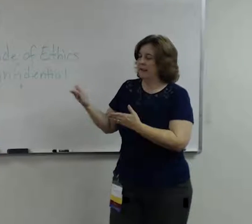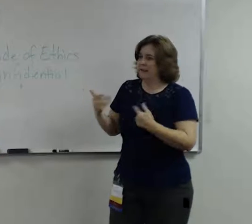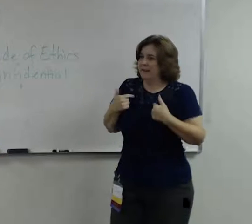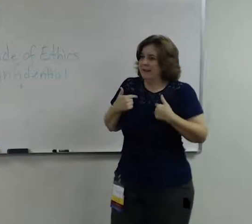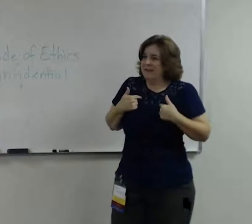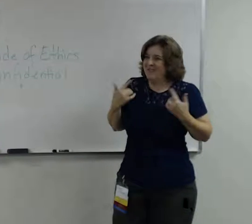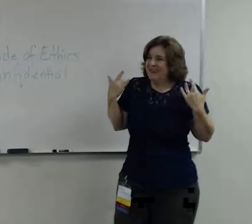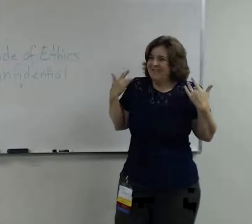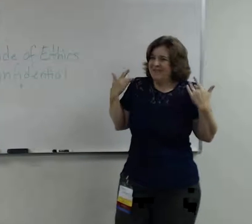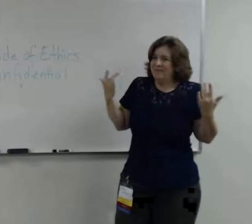then you're kind of,